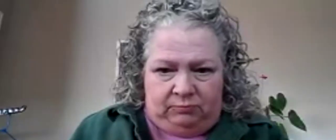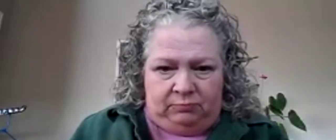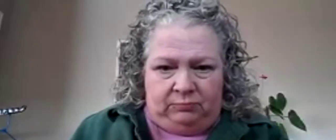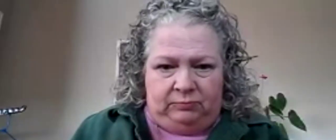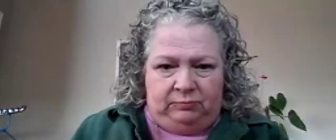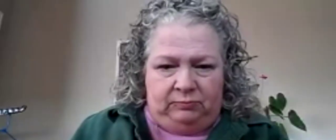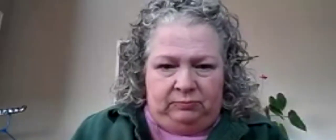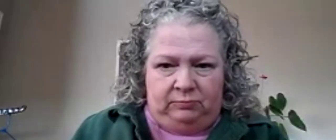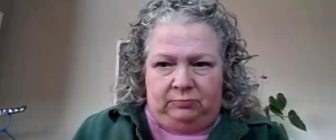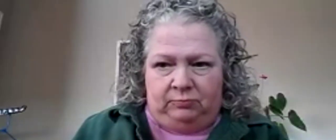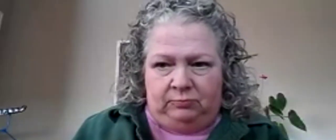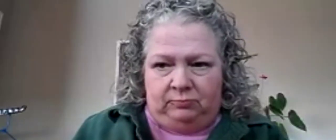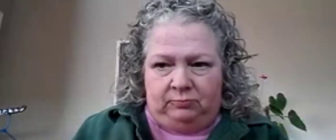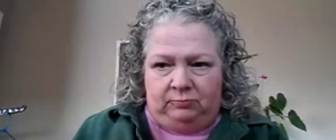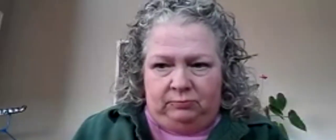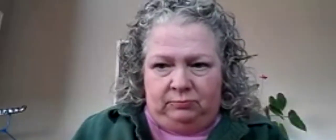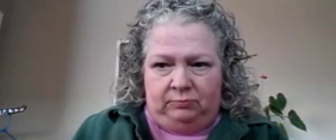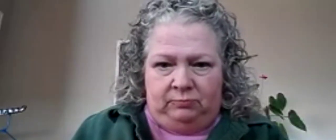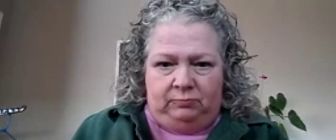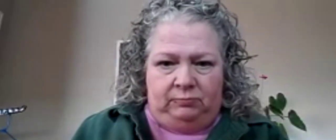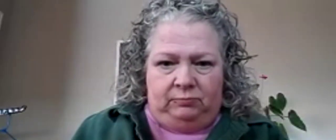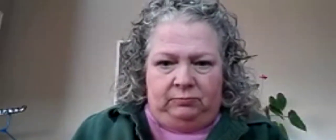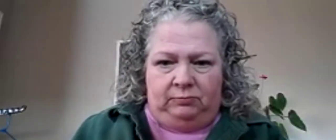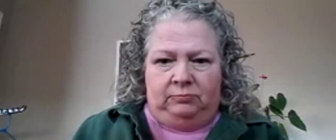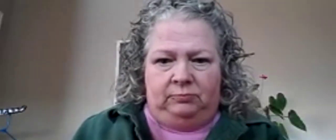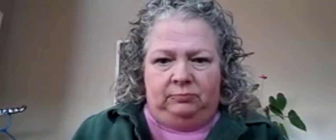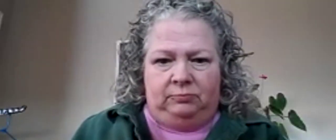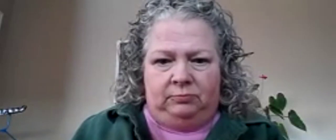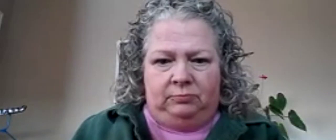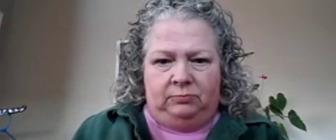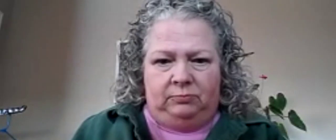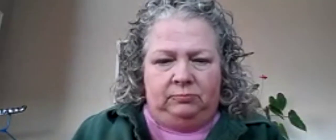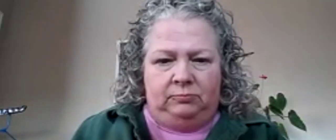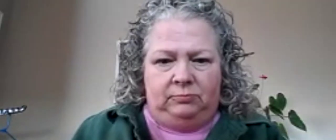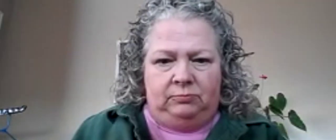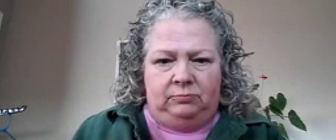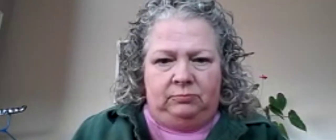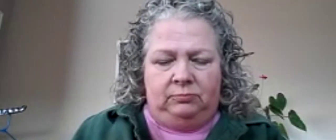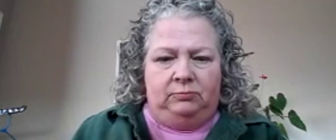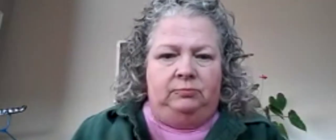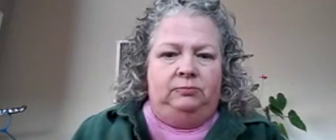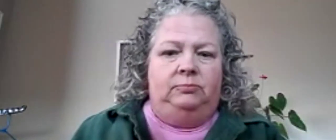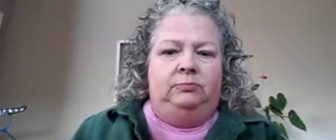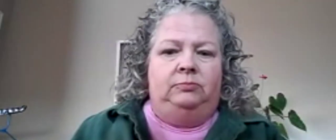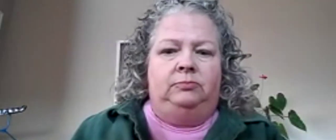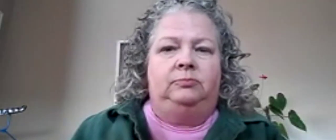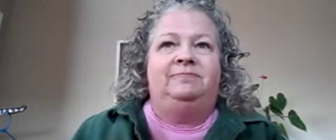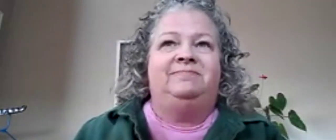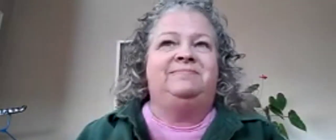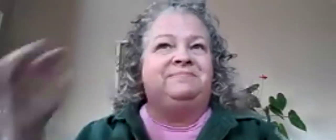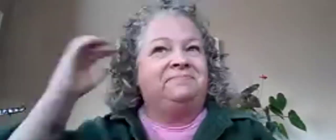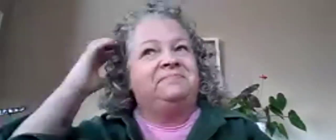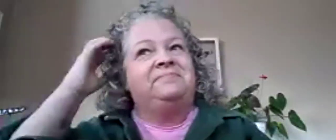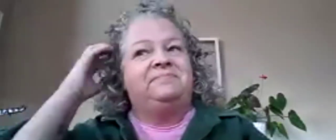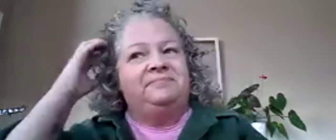Okay. So let's go ahead and move forward with our discussion. There's two items to discuss with three board members.